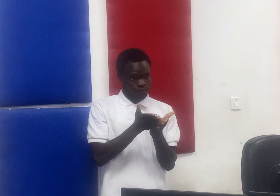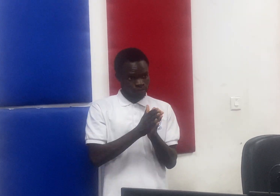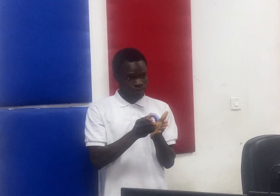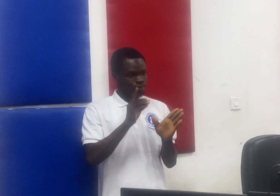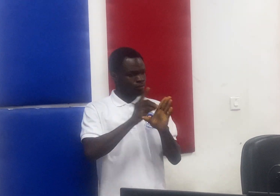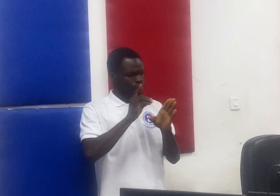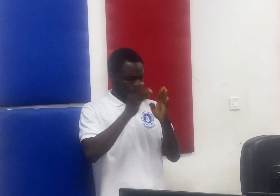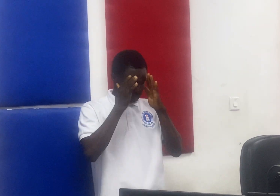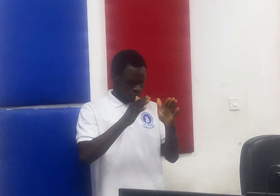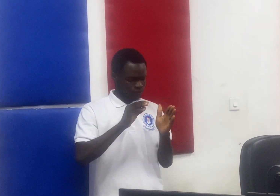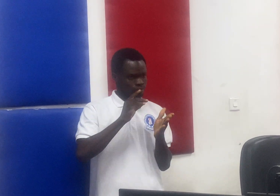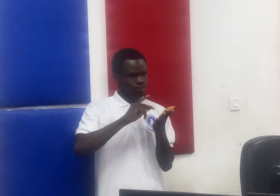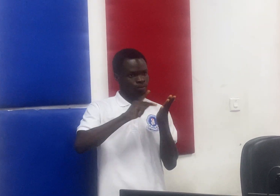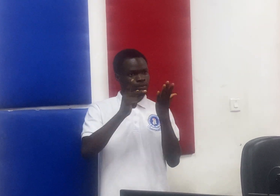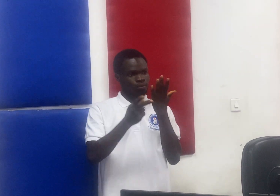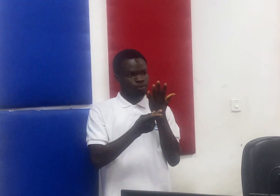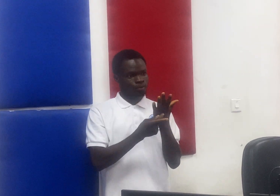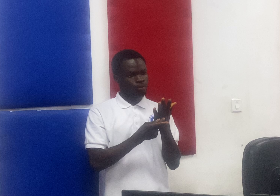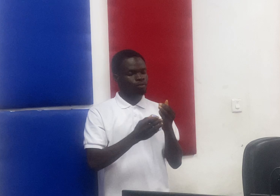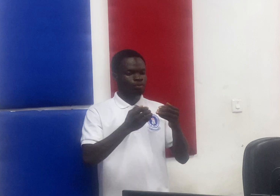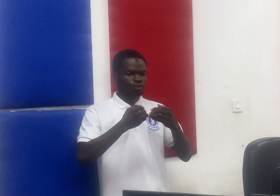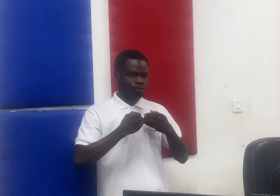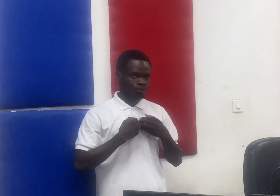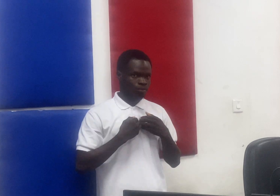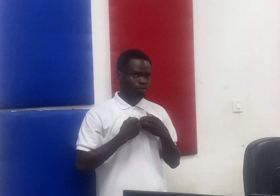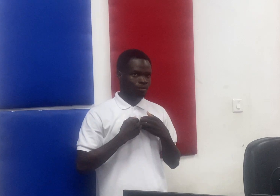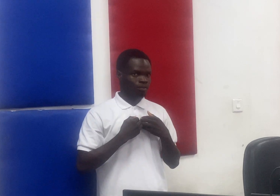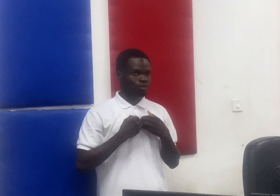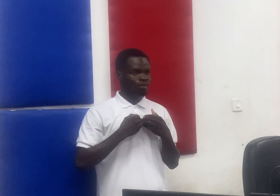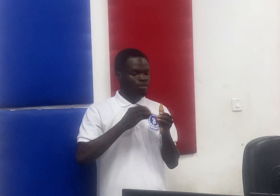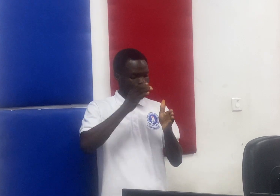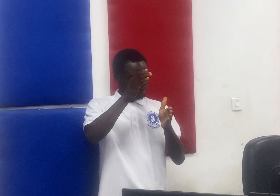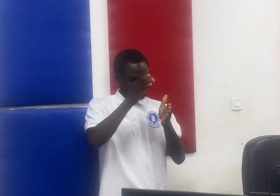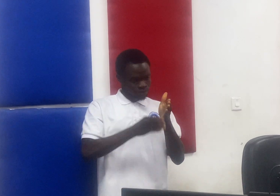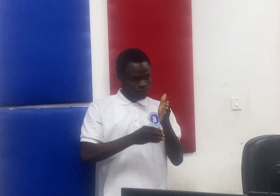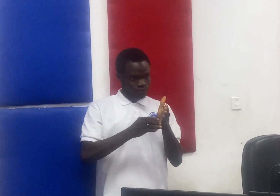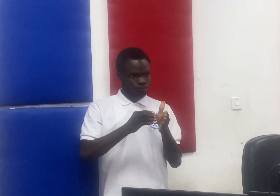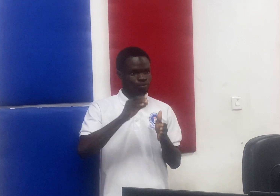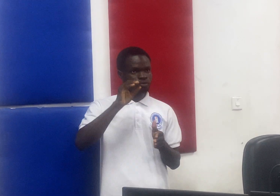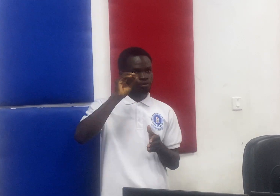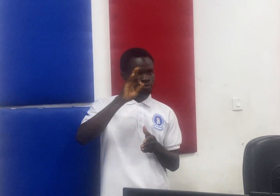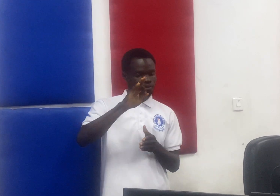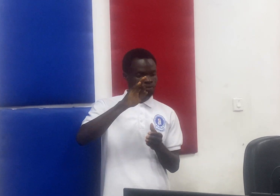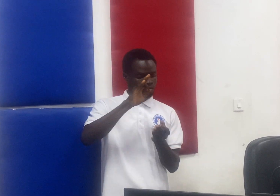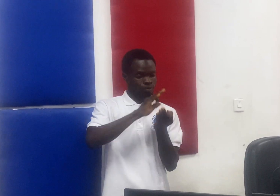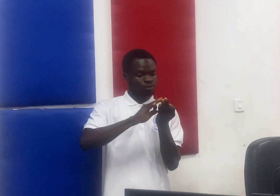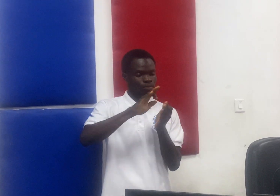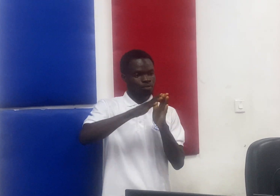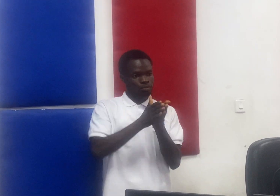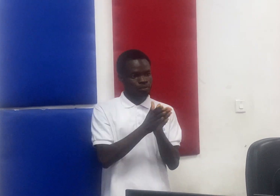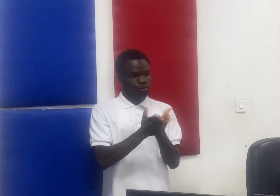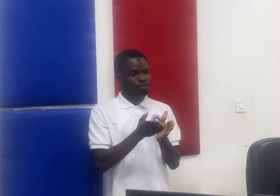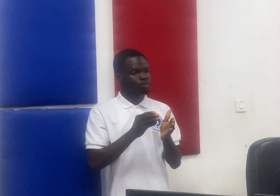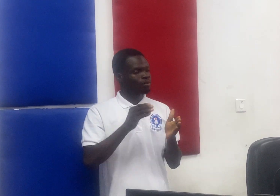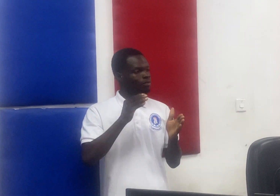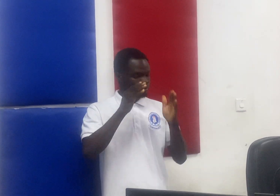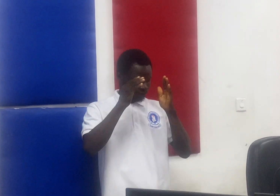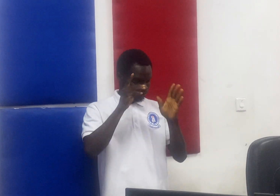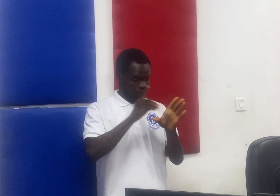Focus Show also has a group page on Facebook. To join, search Disability Focus and get on board with